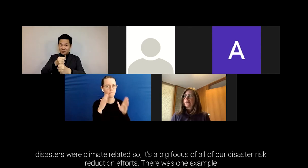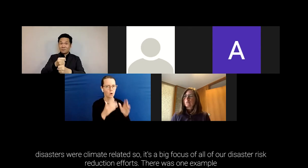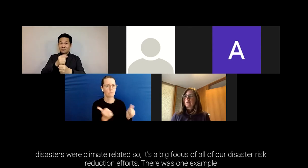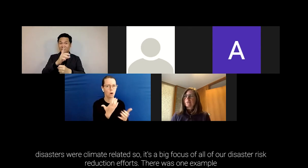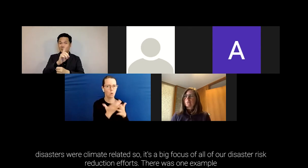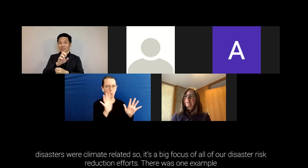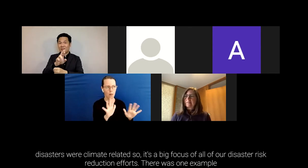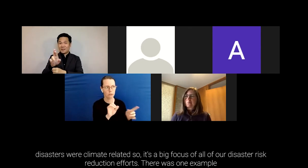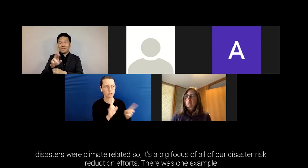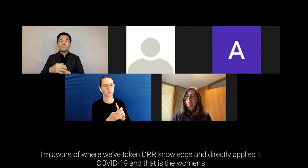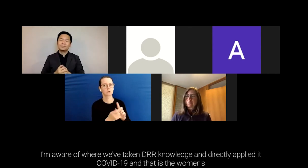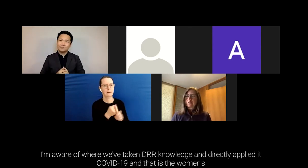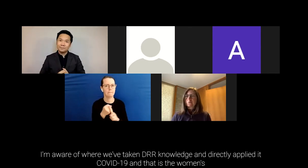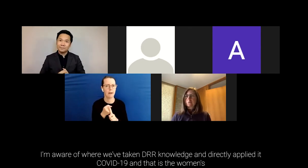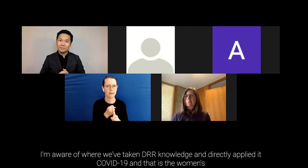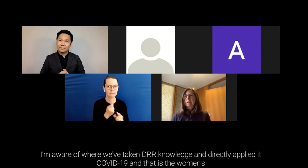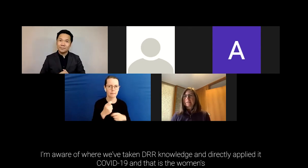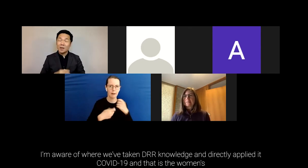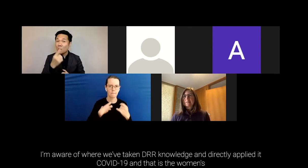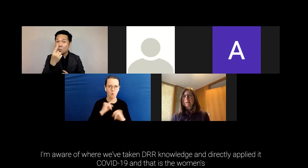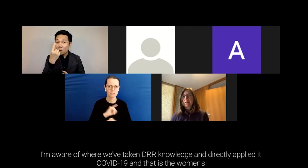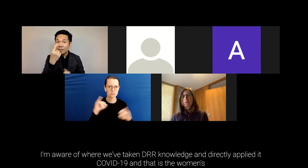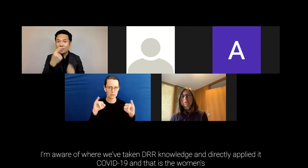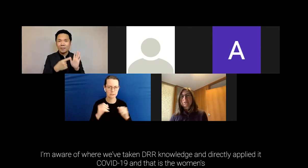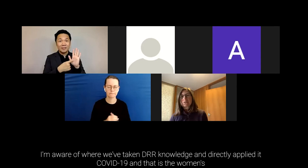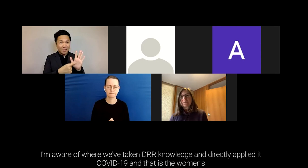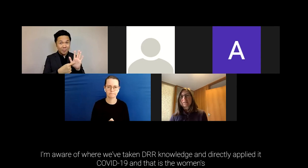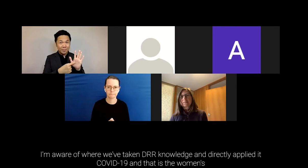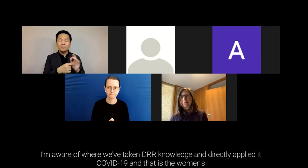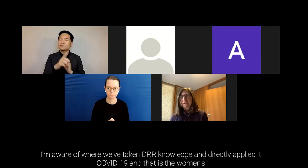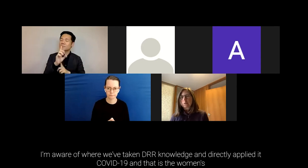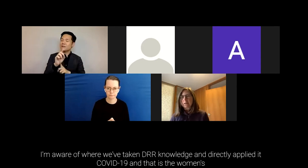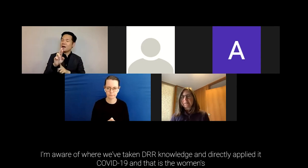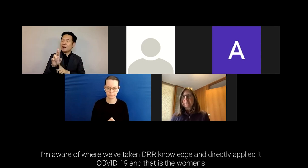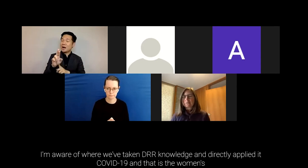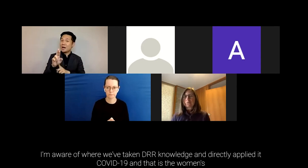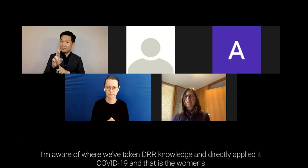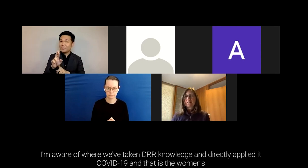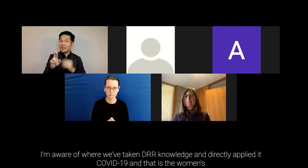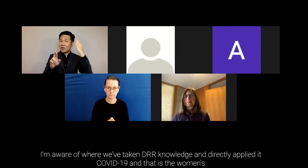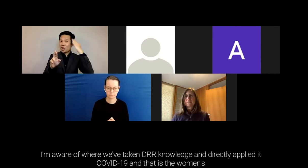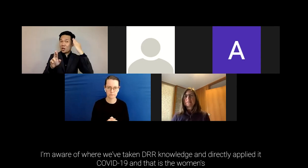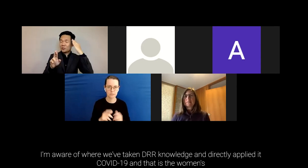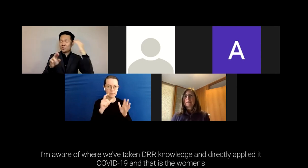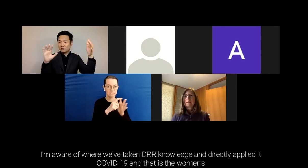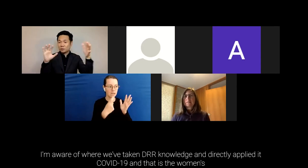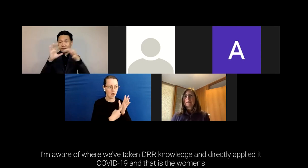There was one example I'm aware of where we've taken DRR knowledge and directly applied it to